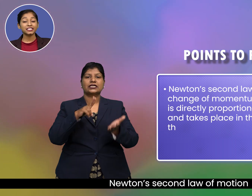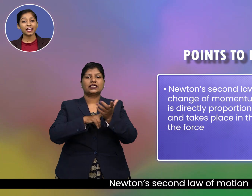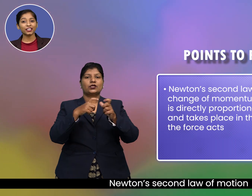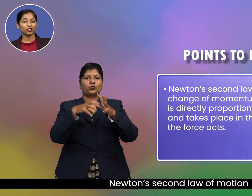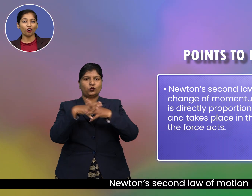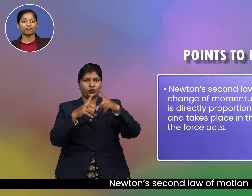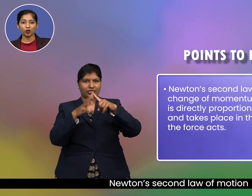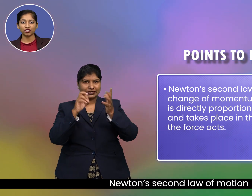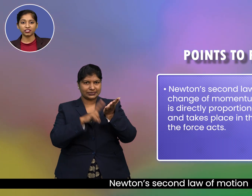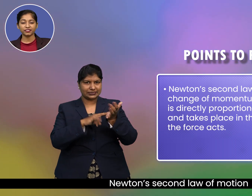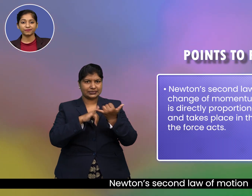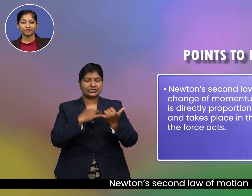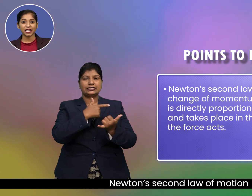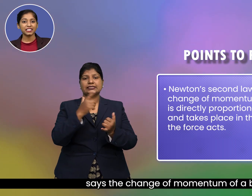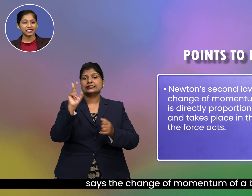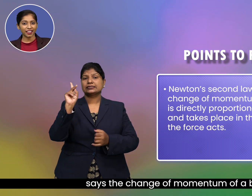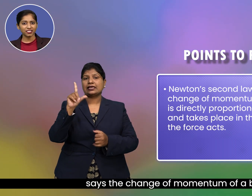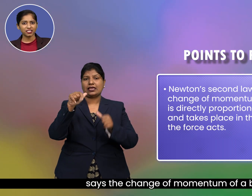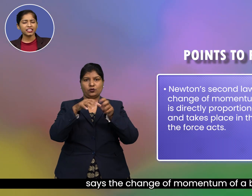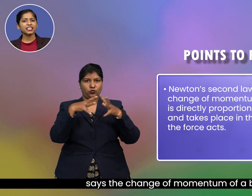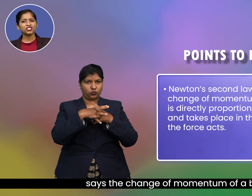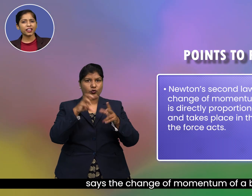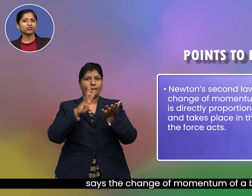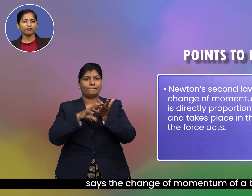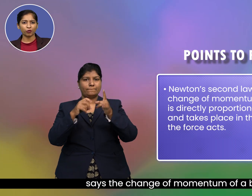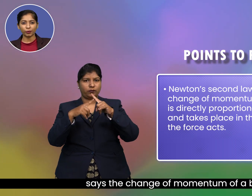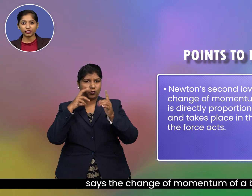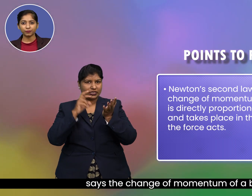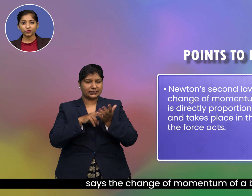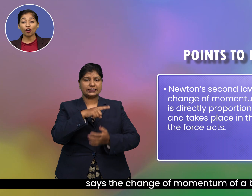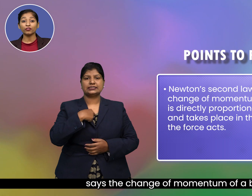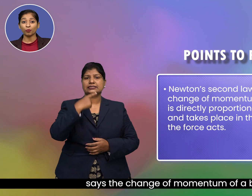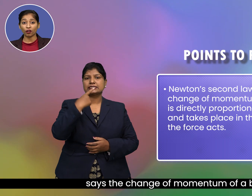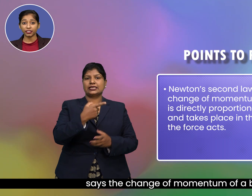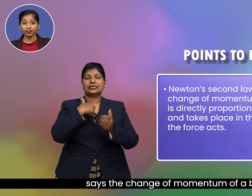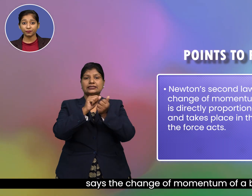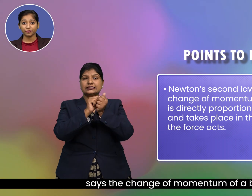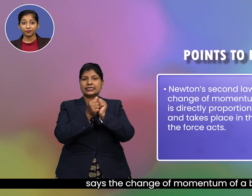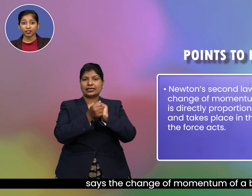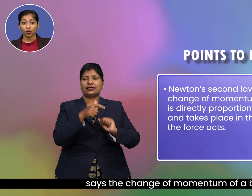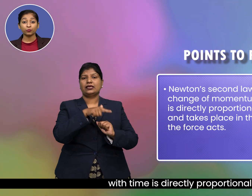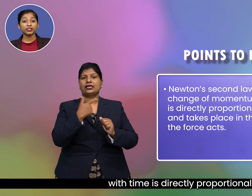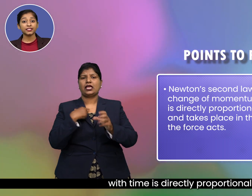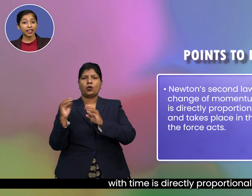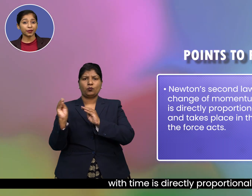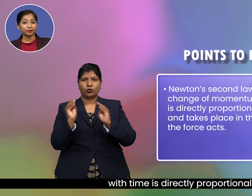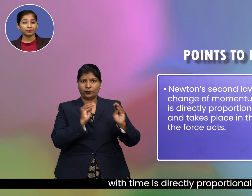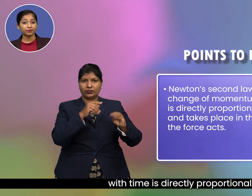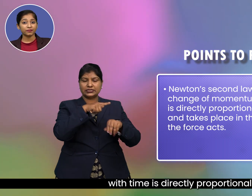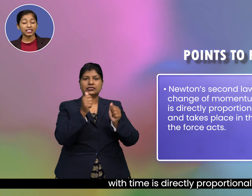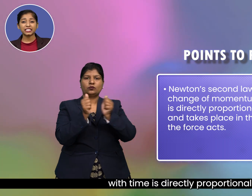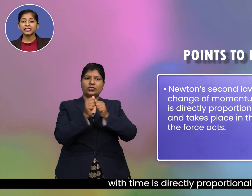Newton's second law of motion says the change of momentum of a body with